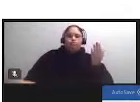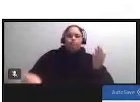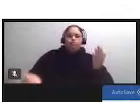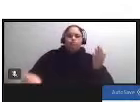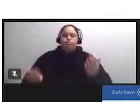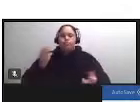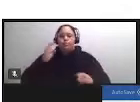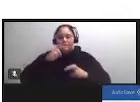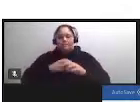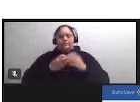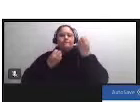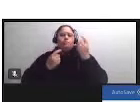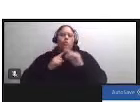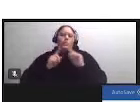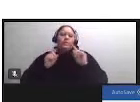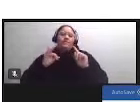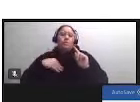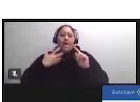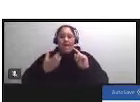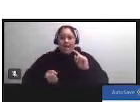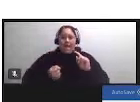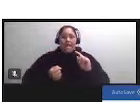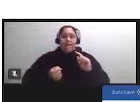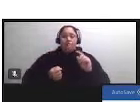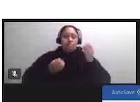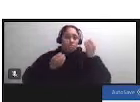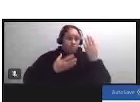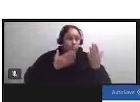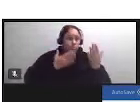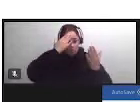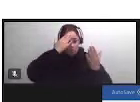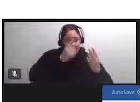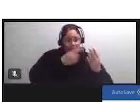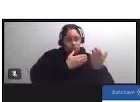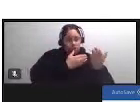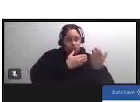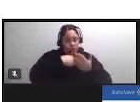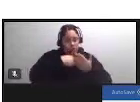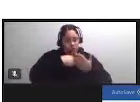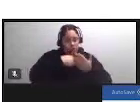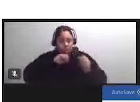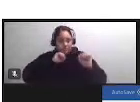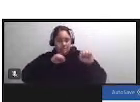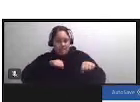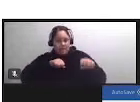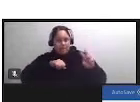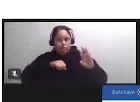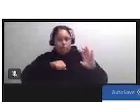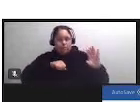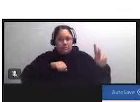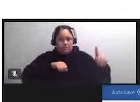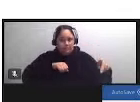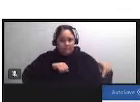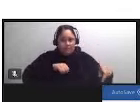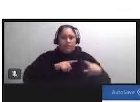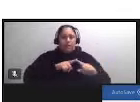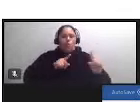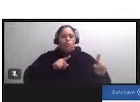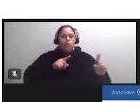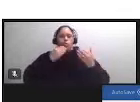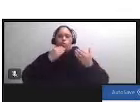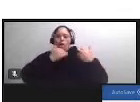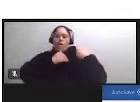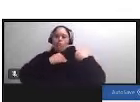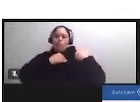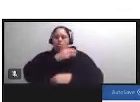need the information. But if we have the track that all the time, Dustin can share it with WCPP, also the accounting